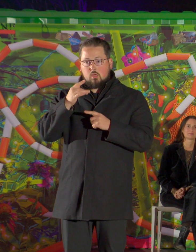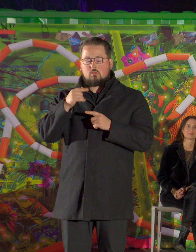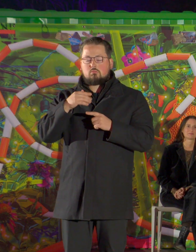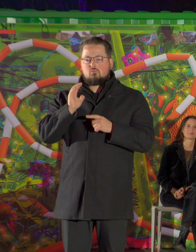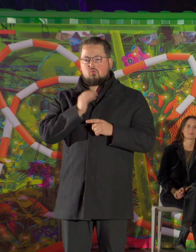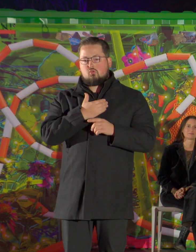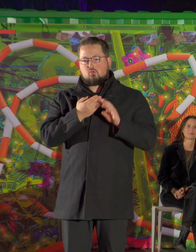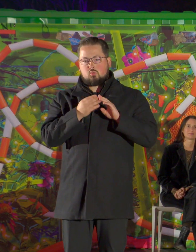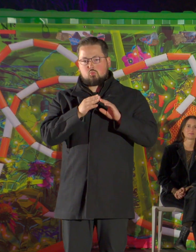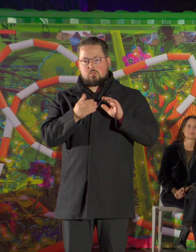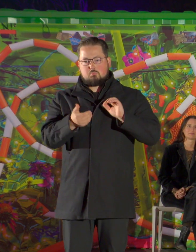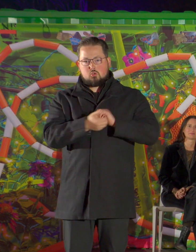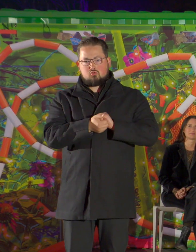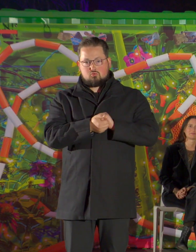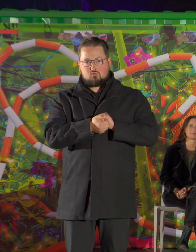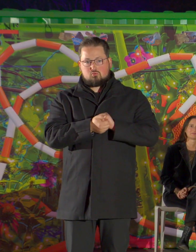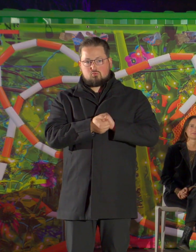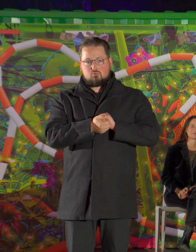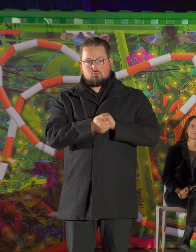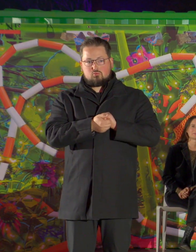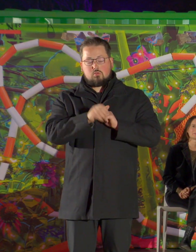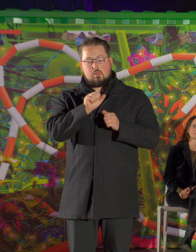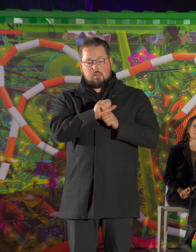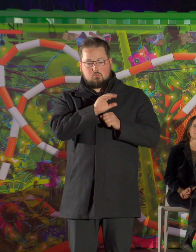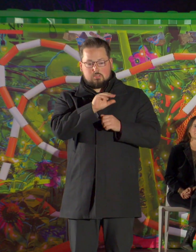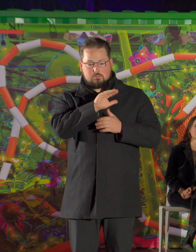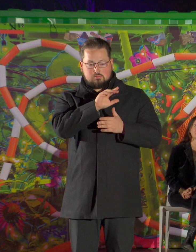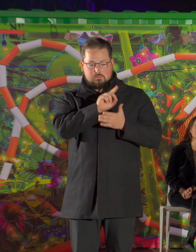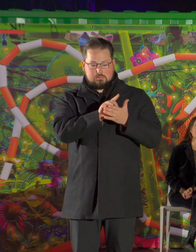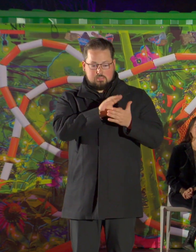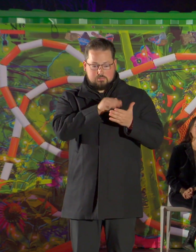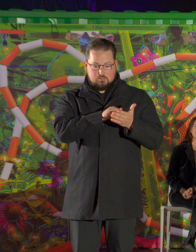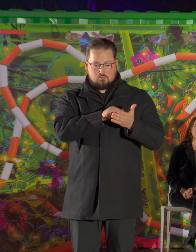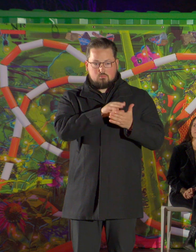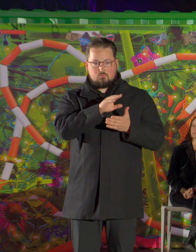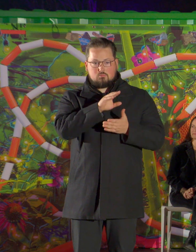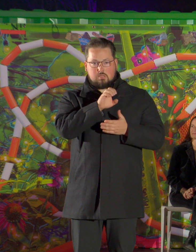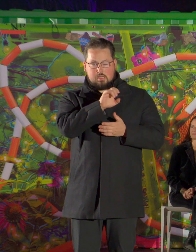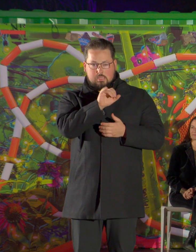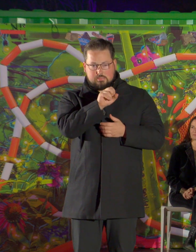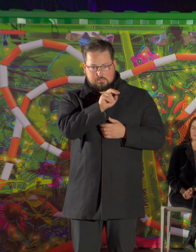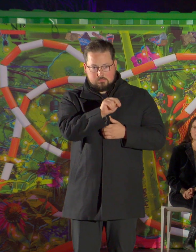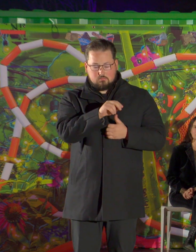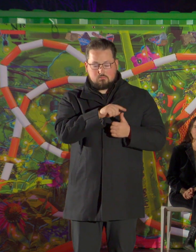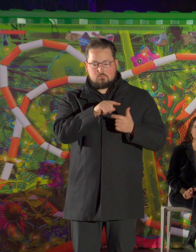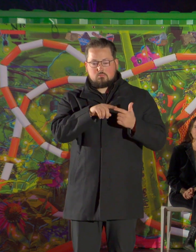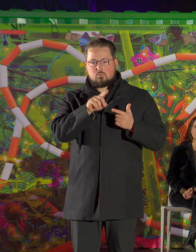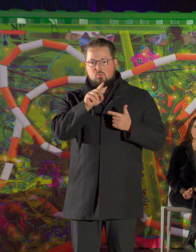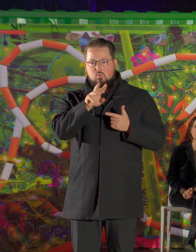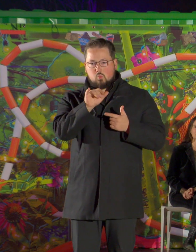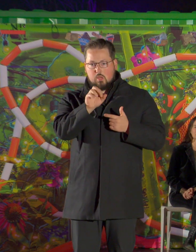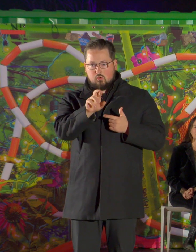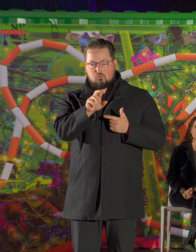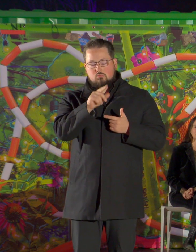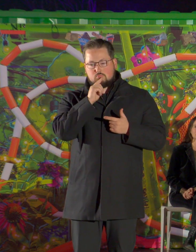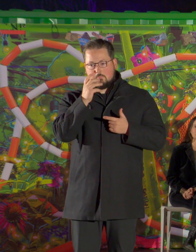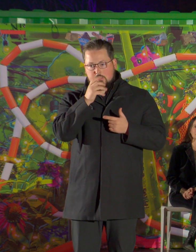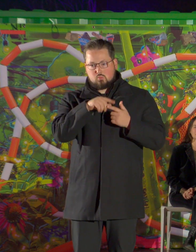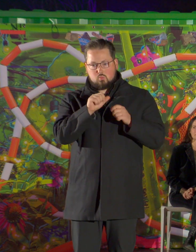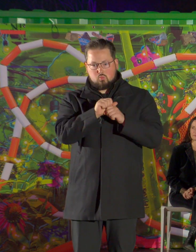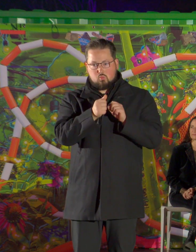community partners, Neighborhood Design Center, Bryony Heisen, Maura Dwyer have been incredible to work